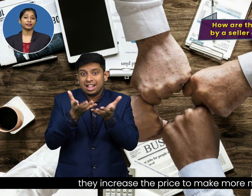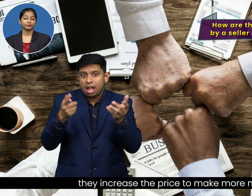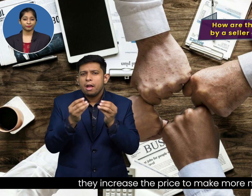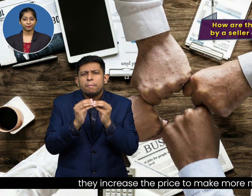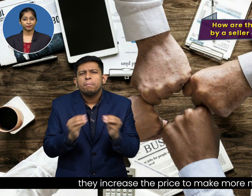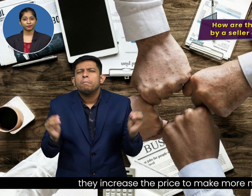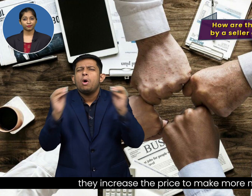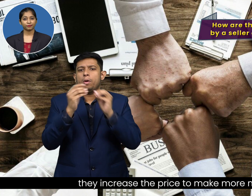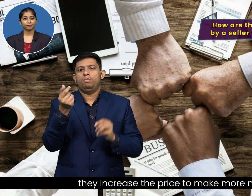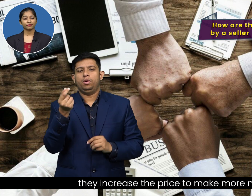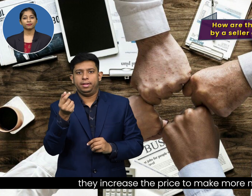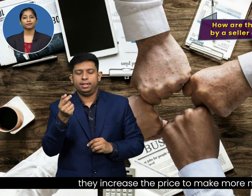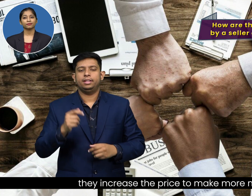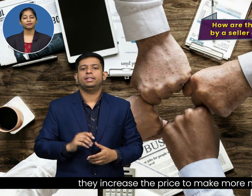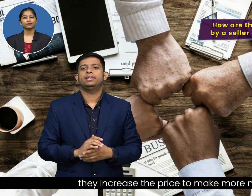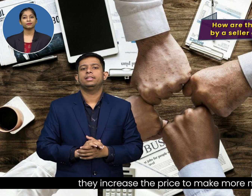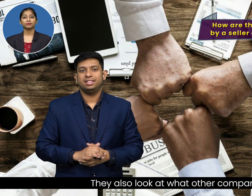money.